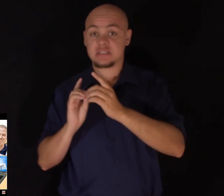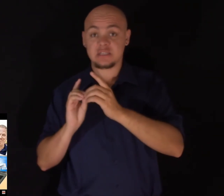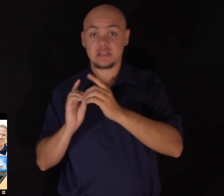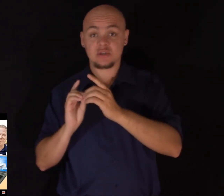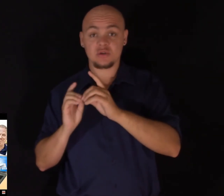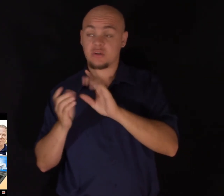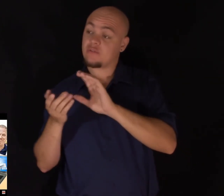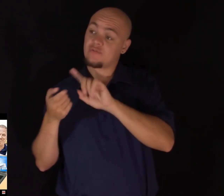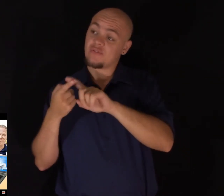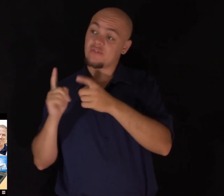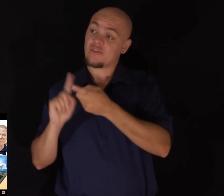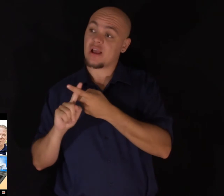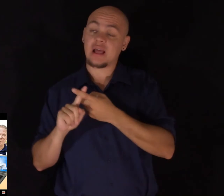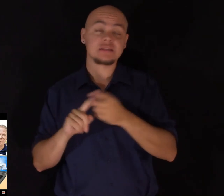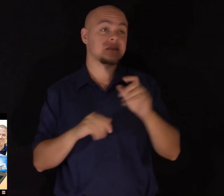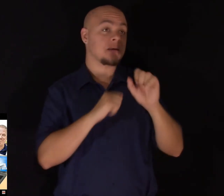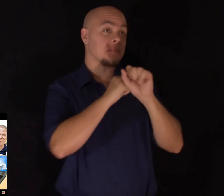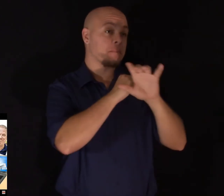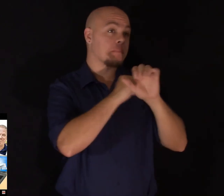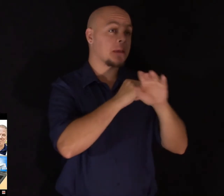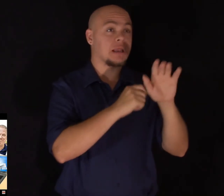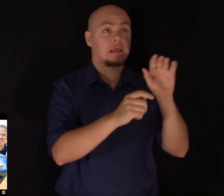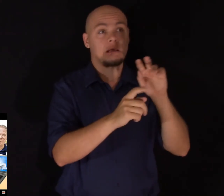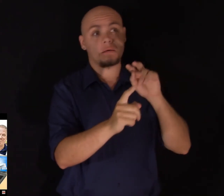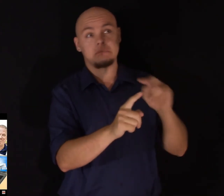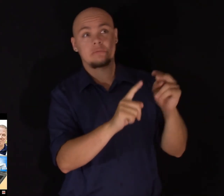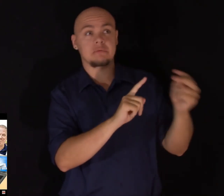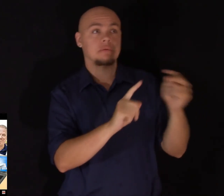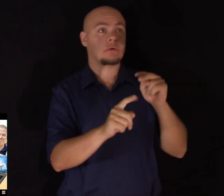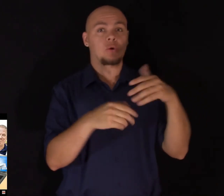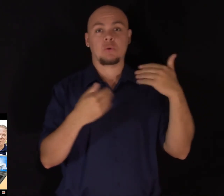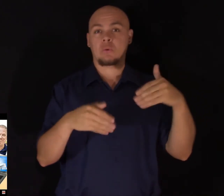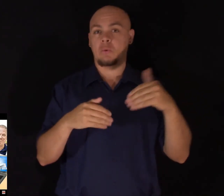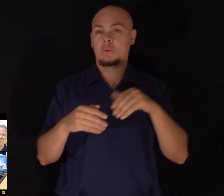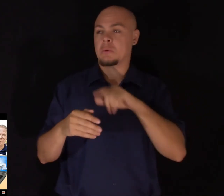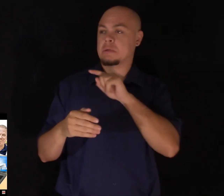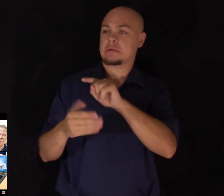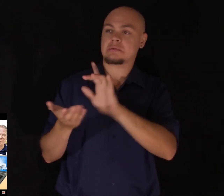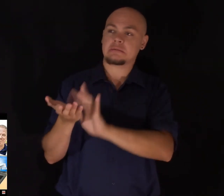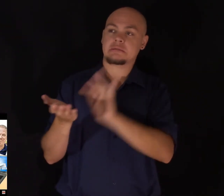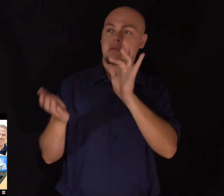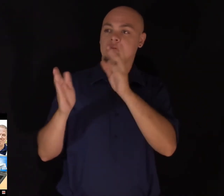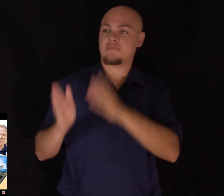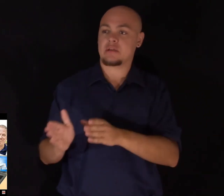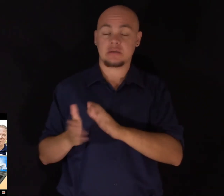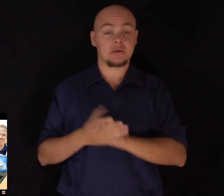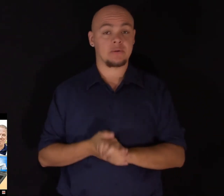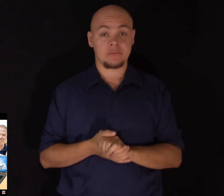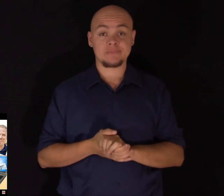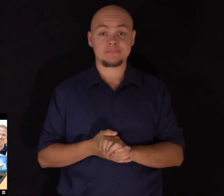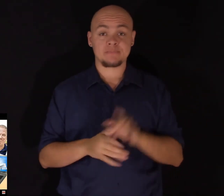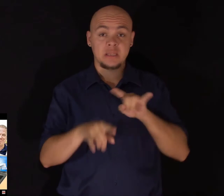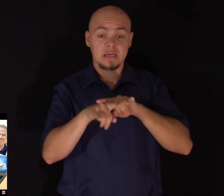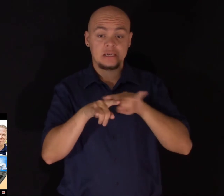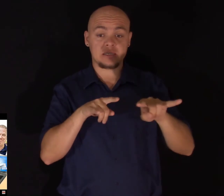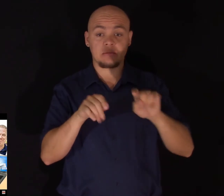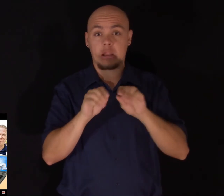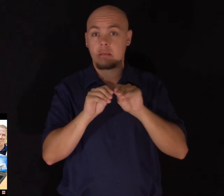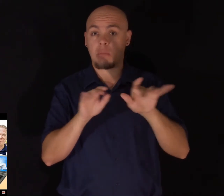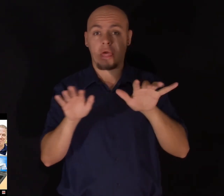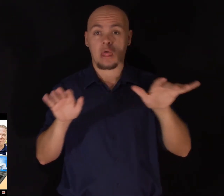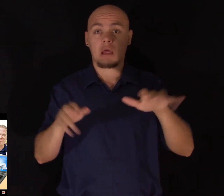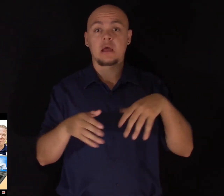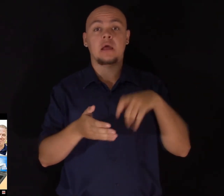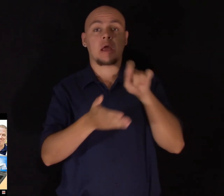media, ingenious identity thieves, world-class Ponzi schemers, a deception epidemic. In short, what one author calls